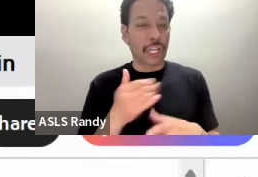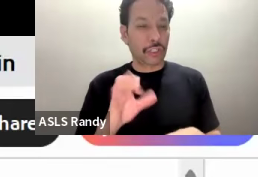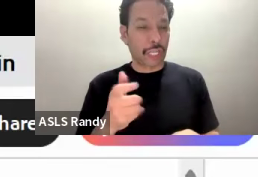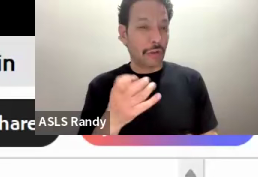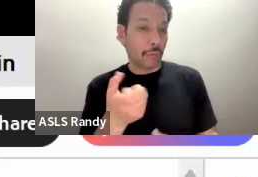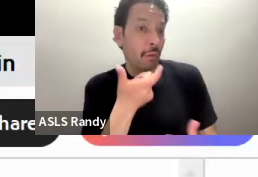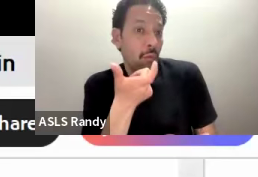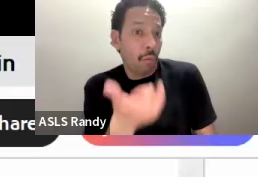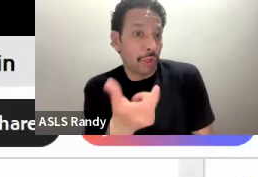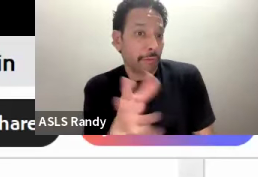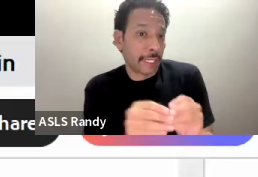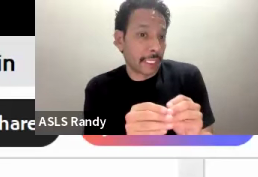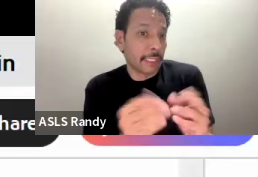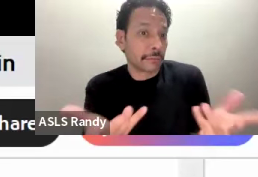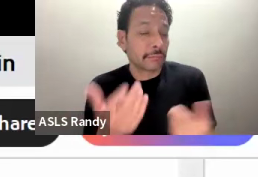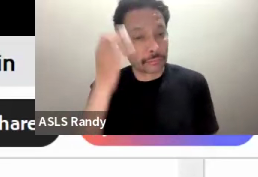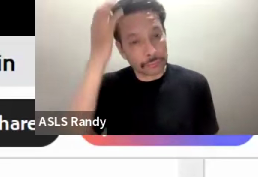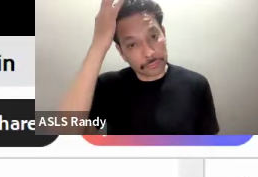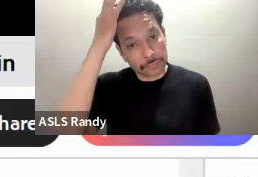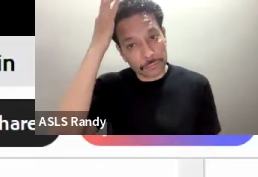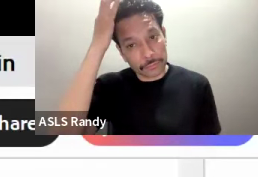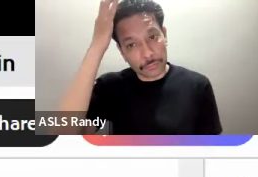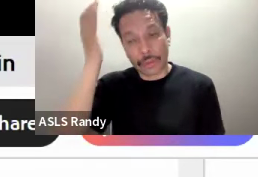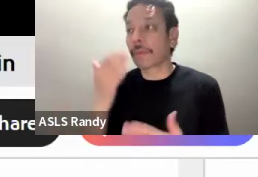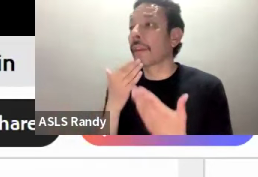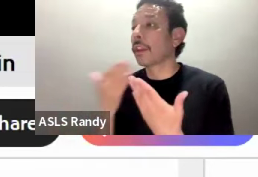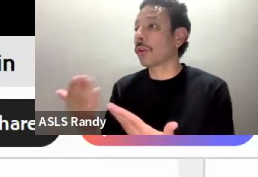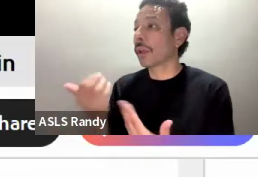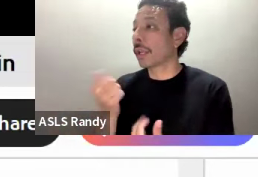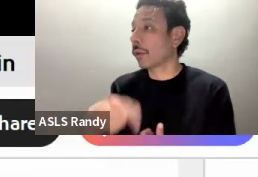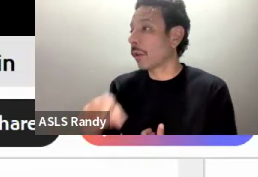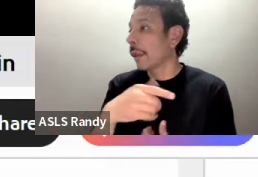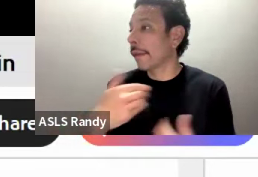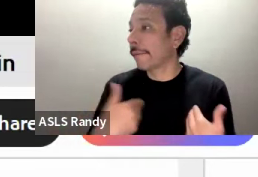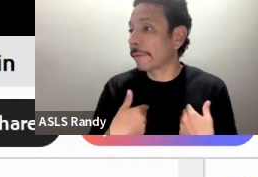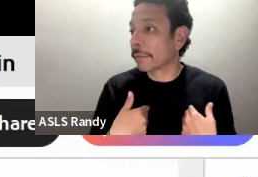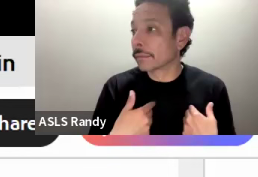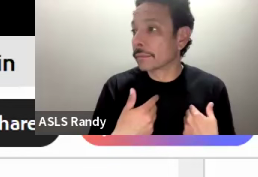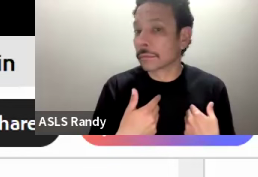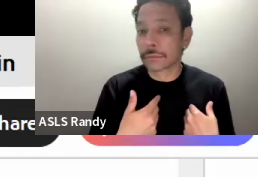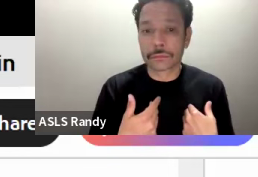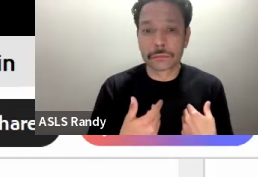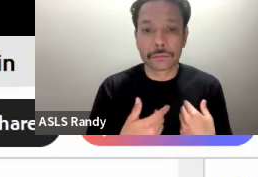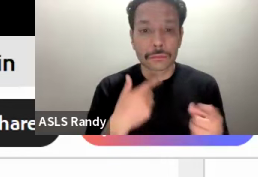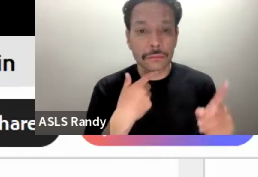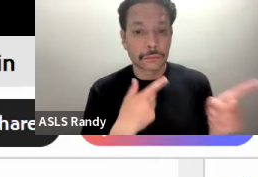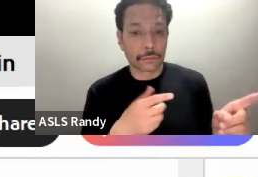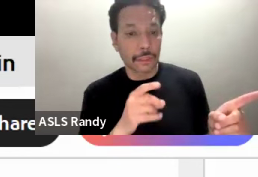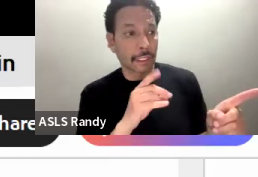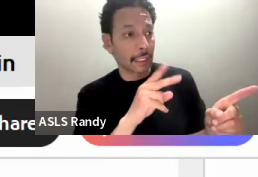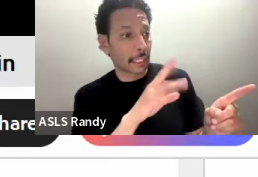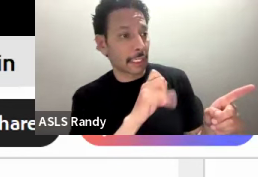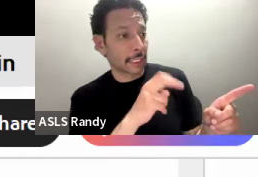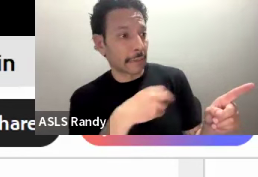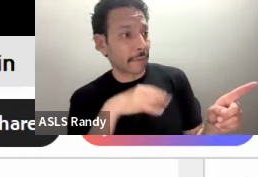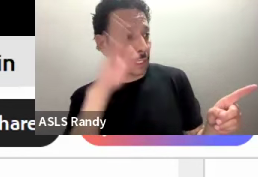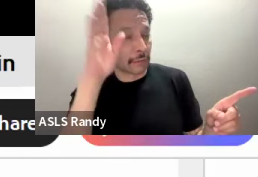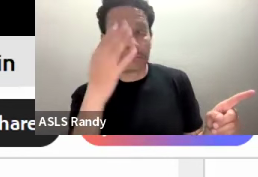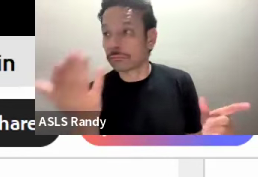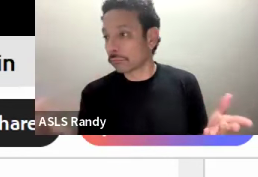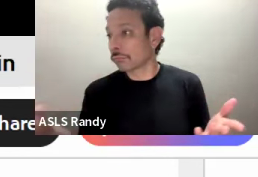meeting. Thank you. So anybody has any? Dustin has his hand up. Okay, Dustin, go ahead and